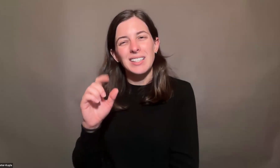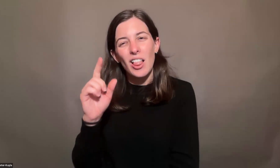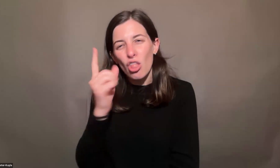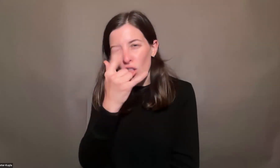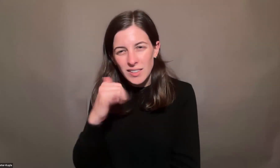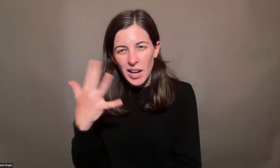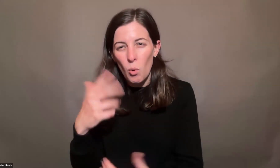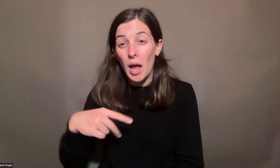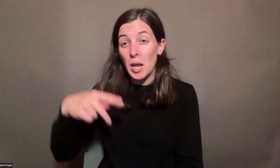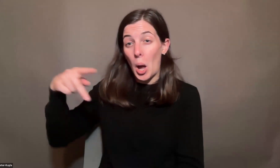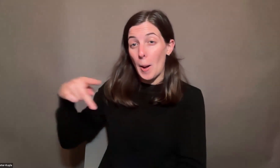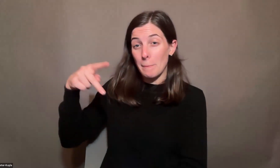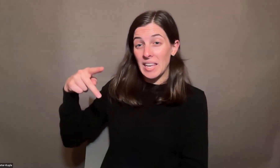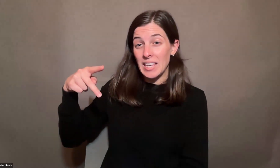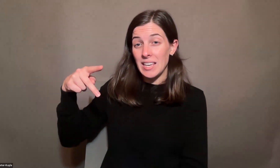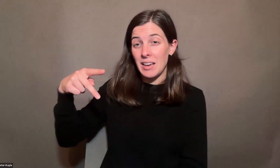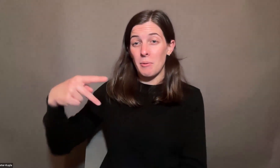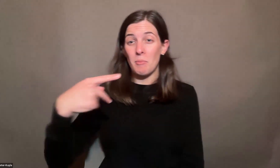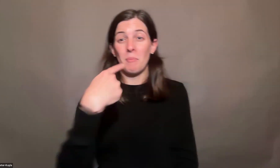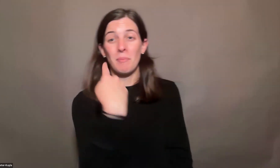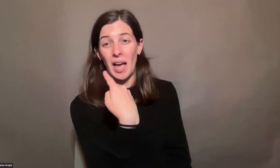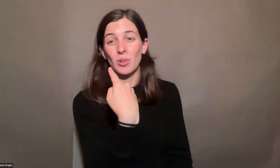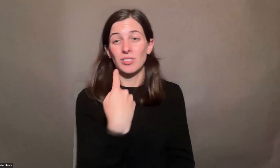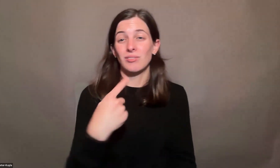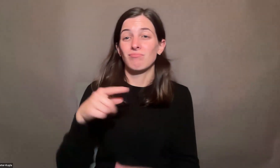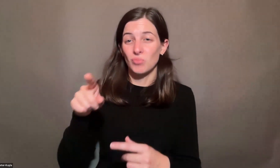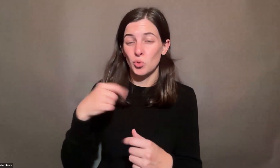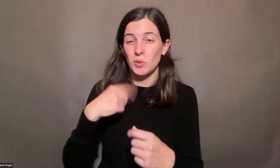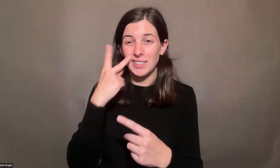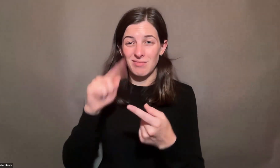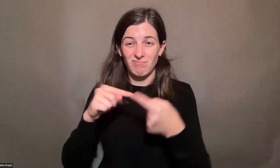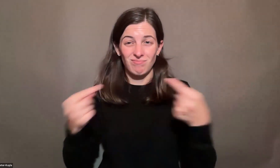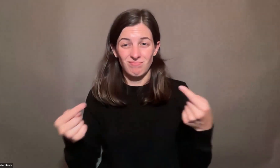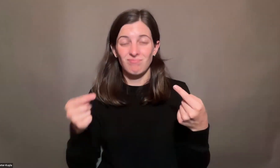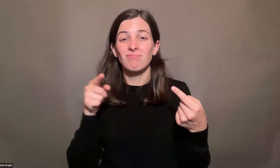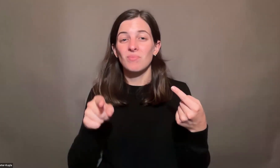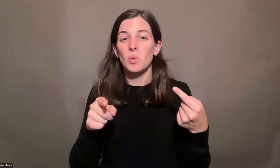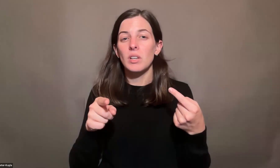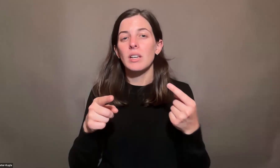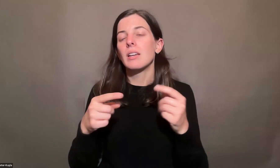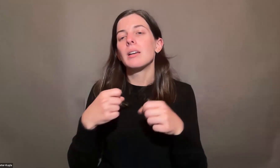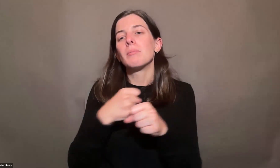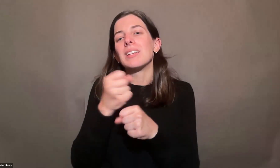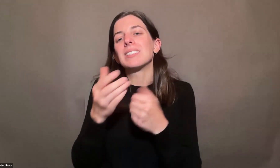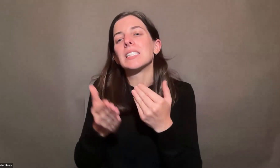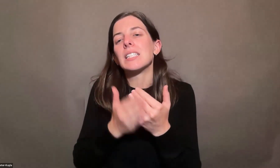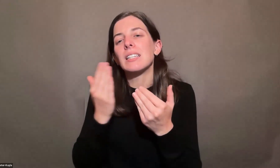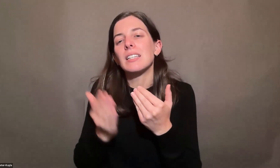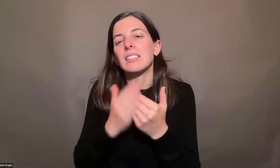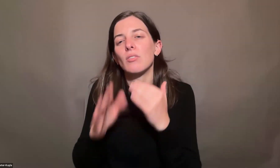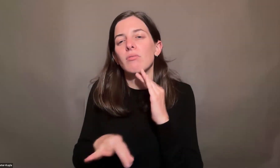it visually. They show where the extra spaces are in your document, which make it really easy to find and delete the ones you don't